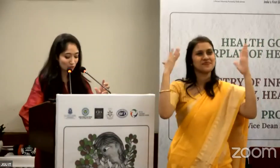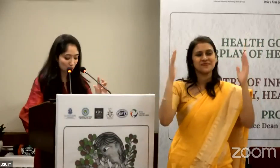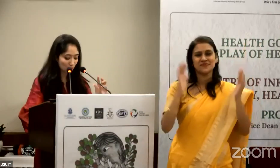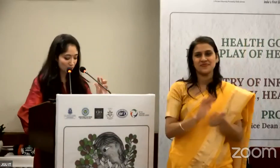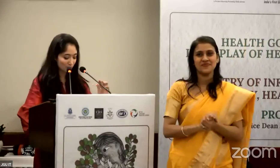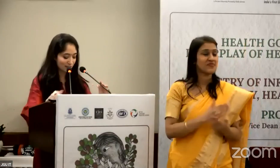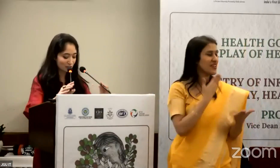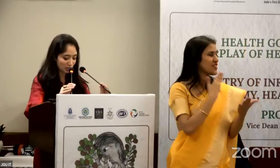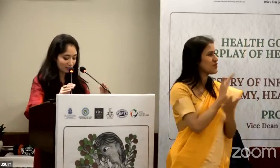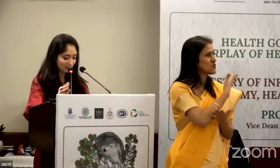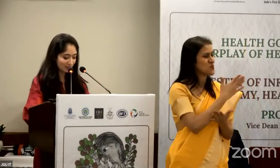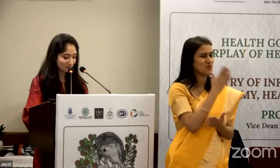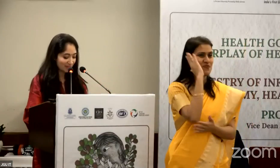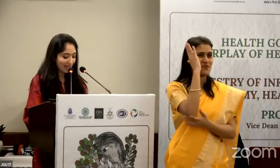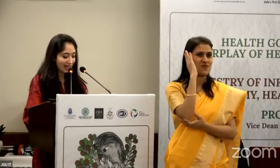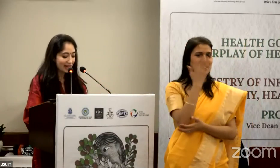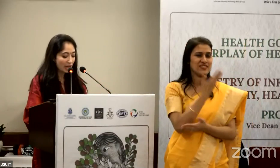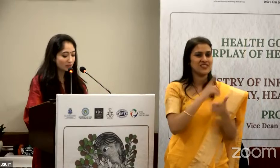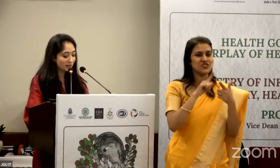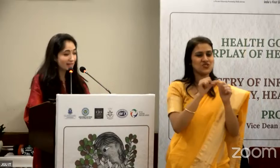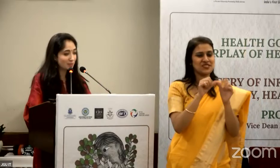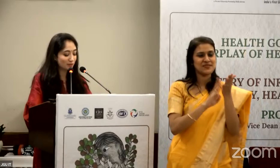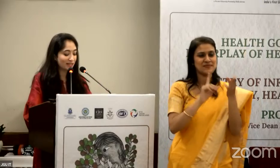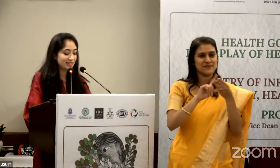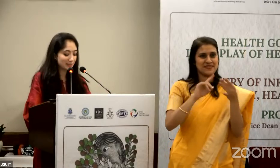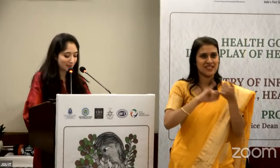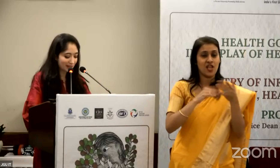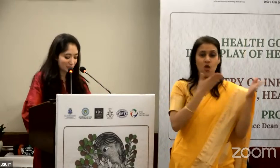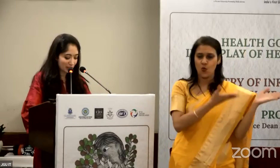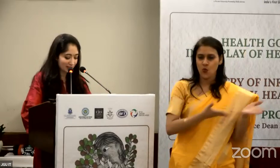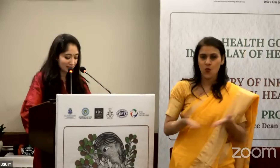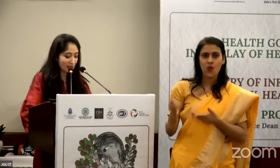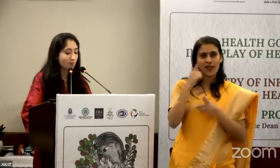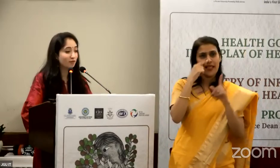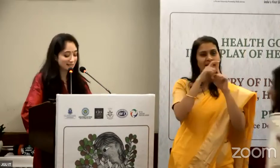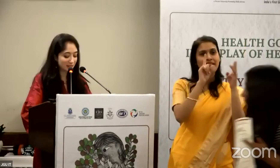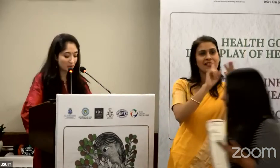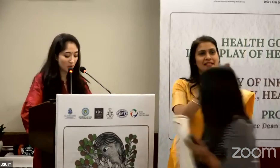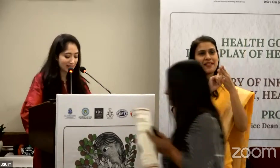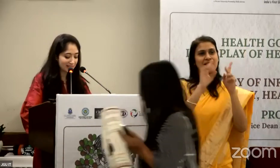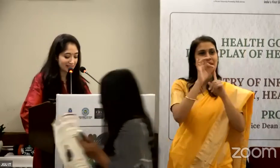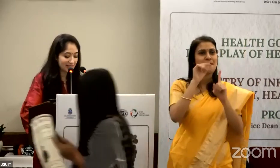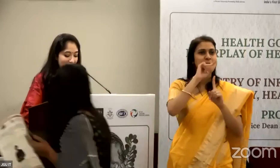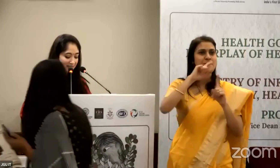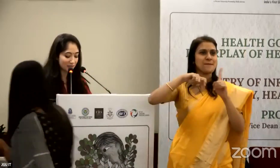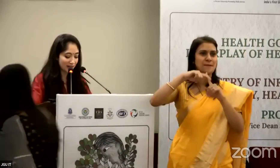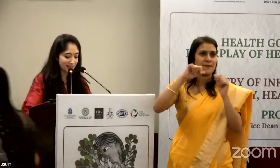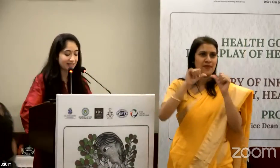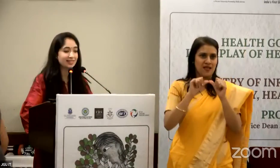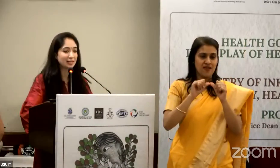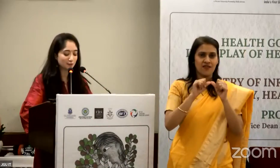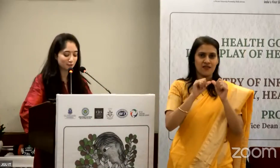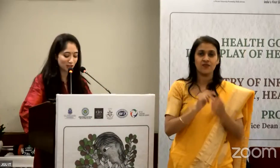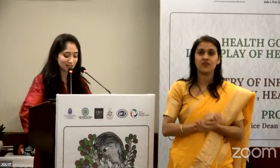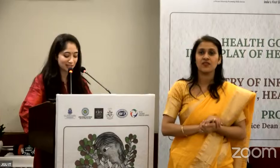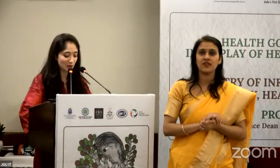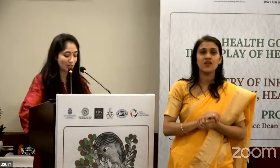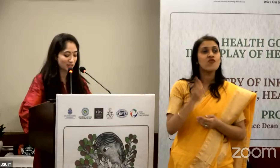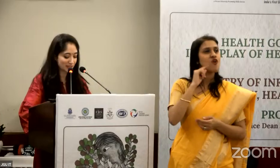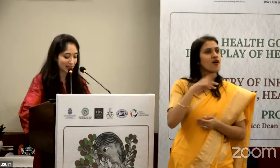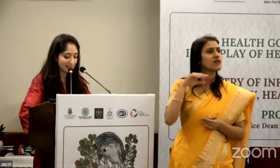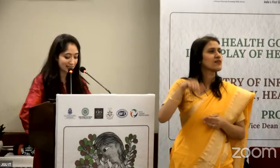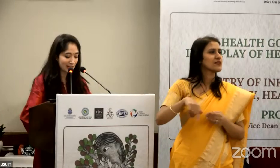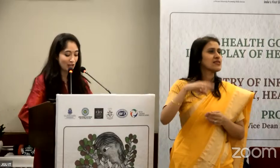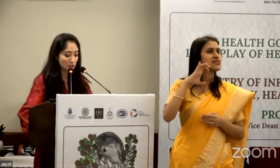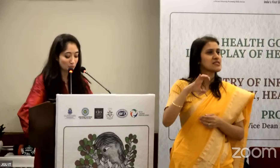Thank you so much, Professor James. I now invite Professor Deepika Jain, Professor, Vice Dean and Director, Center for Justice, Law